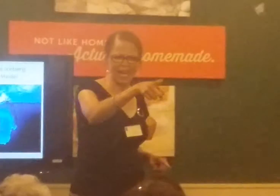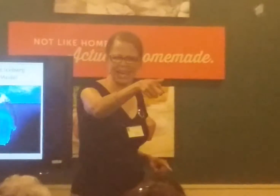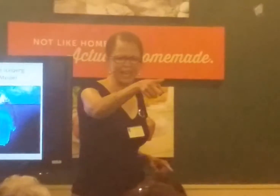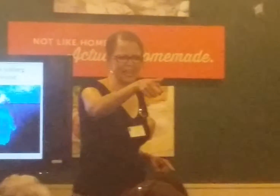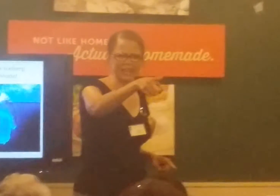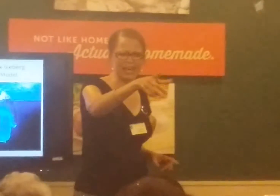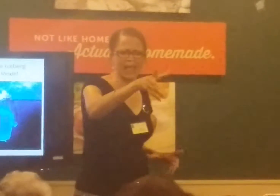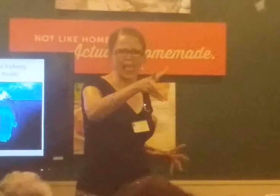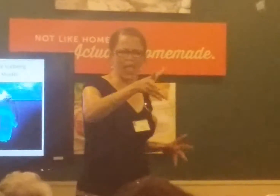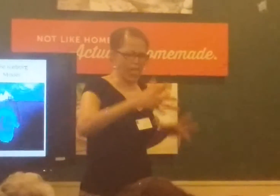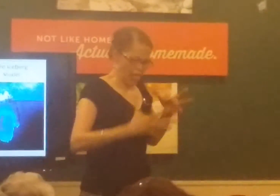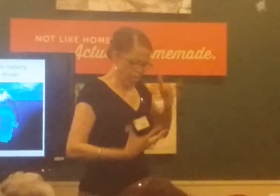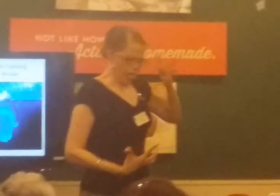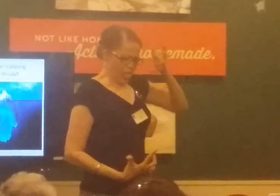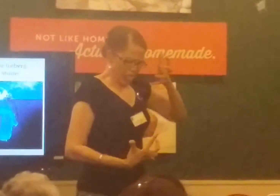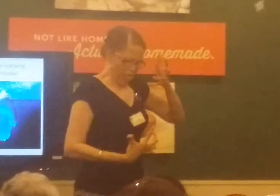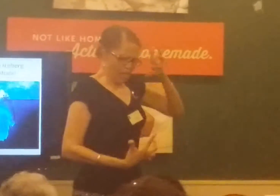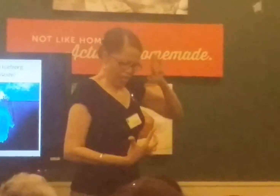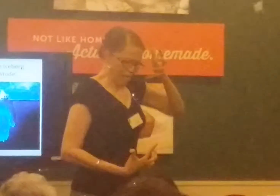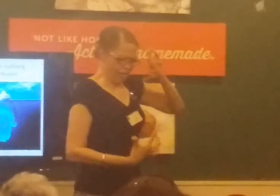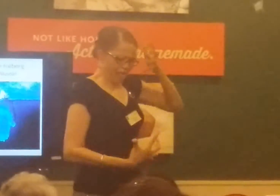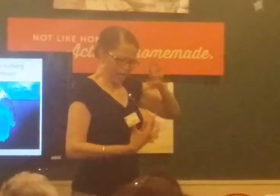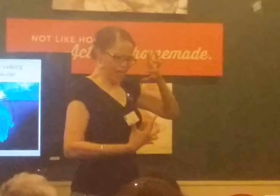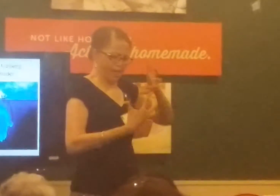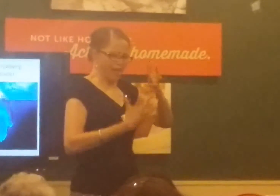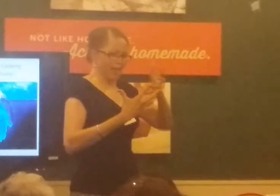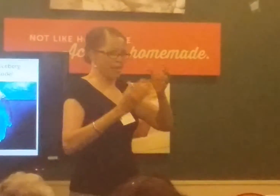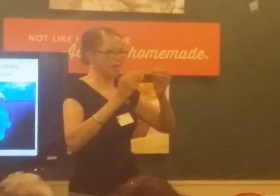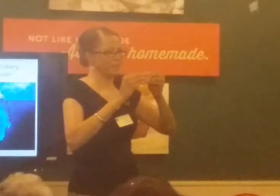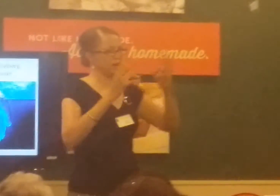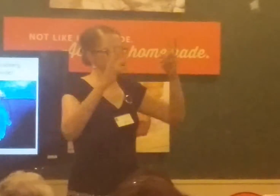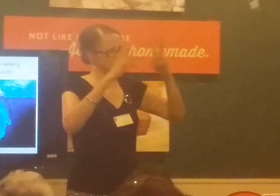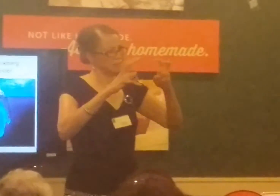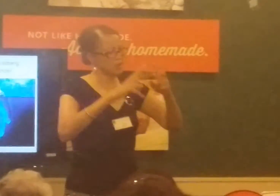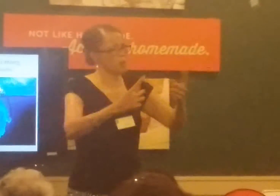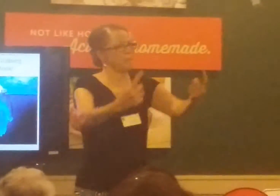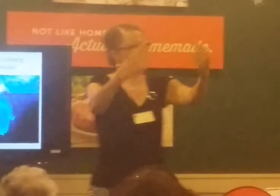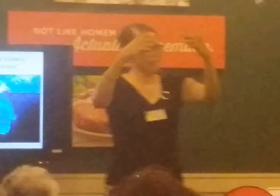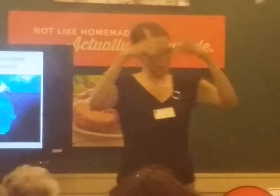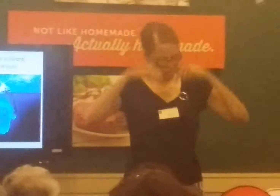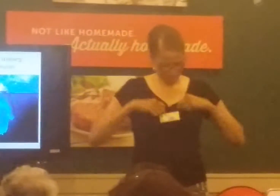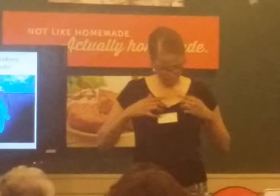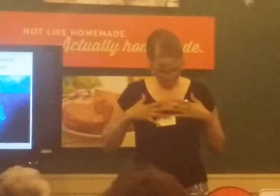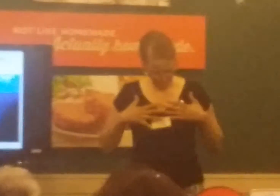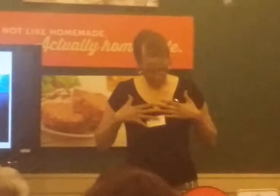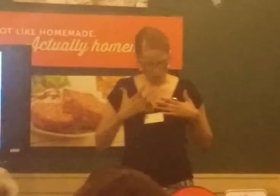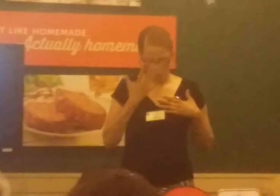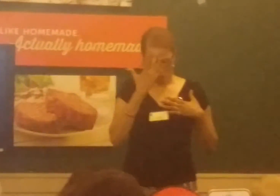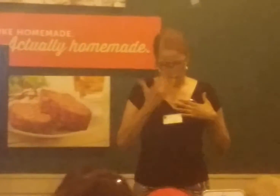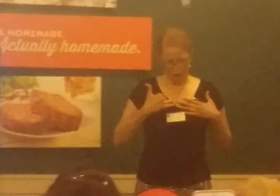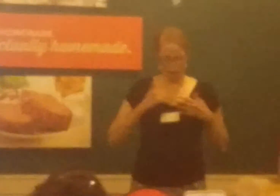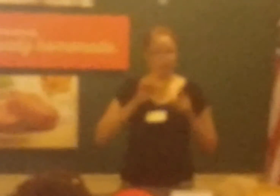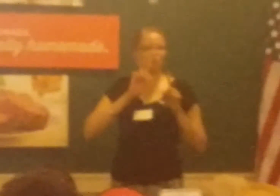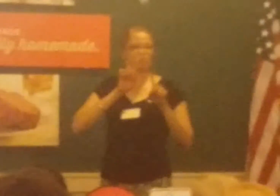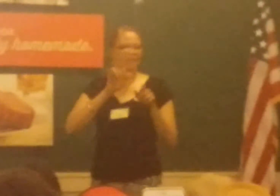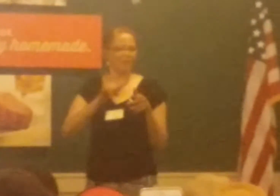And some people might see that you're not okay. You're not entwined. So you need to analyze it. And it comes back to you and